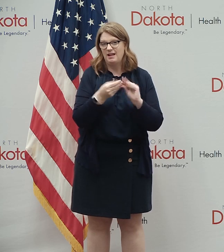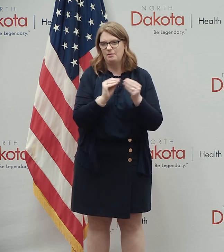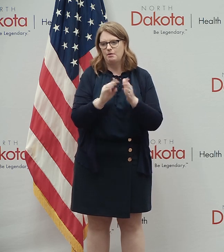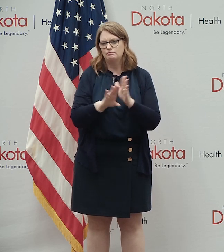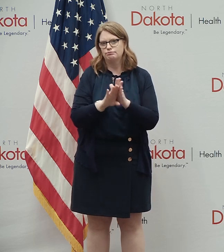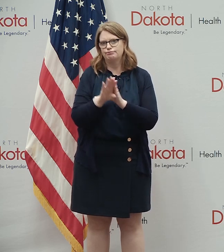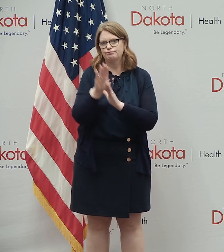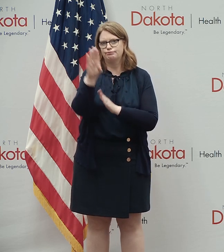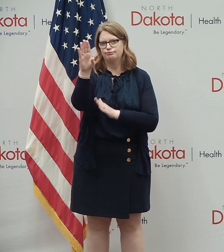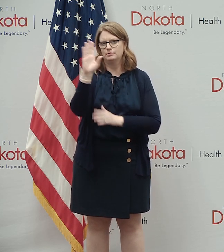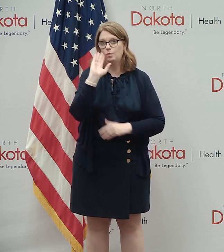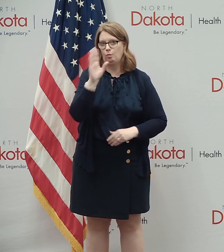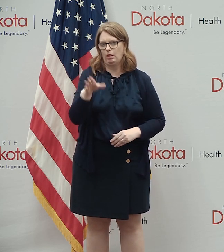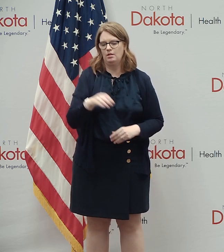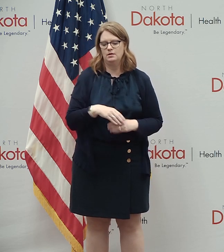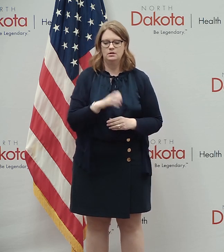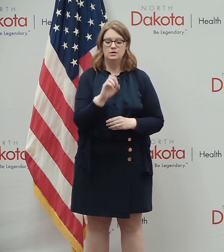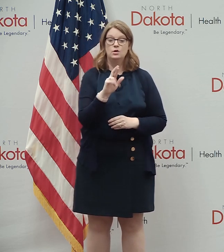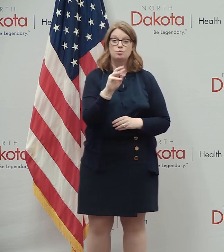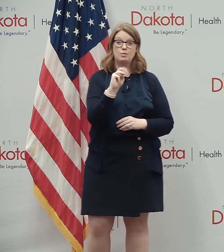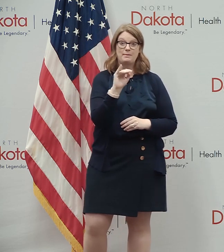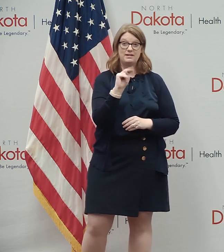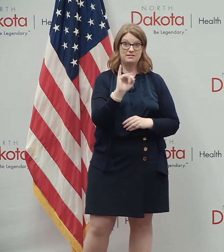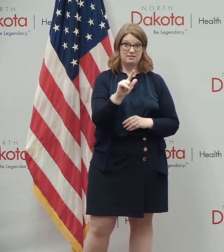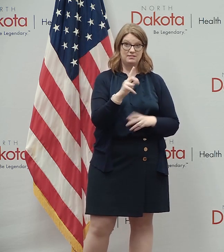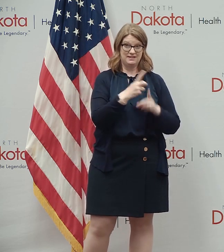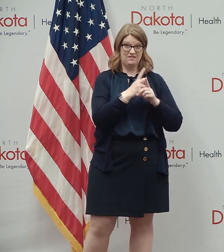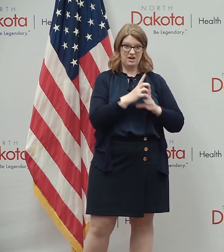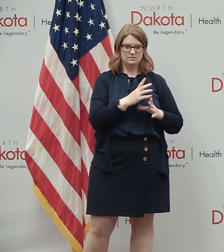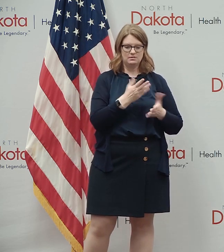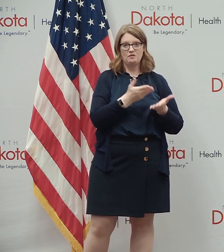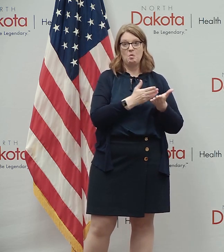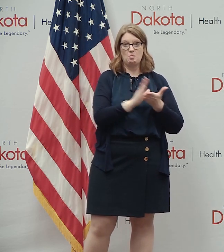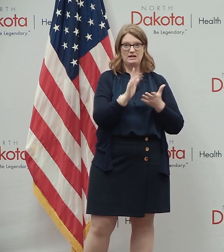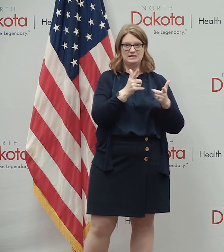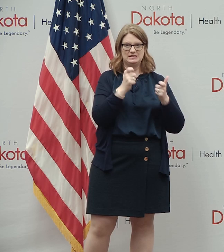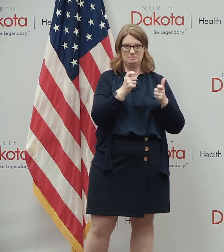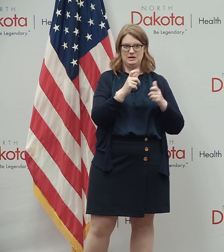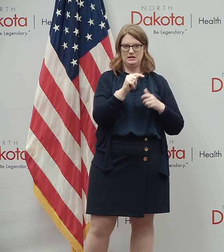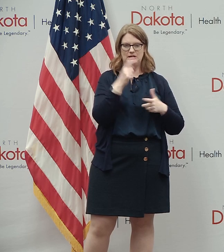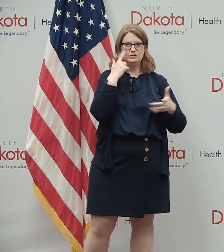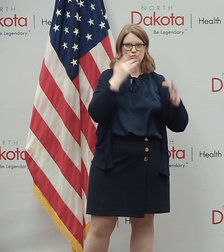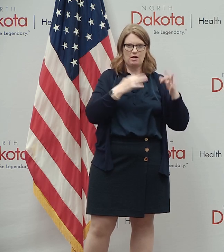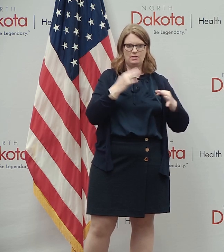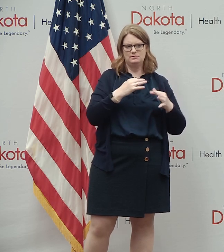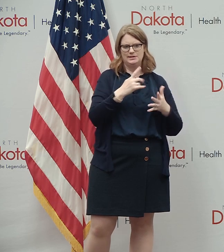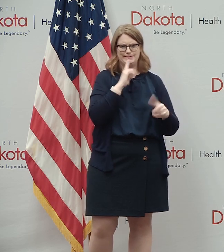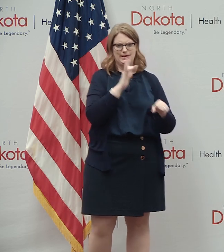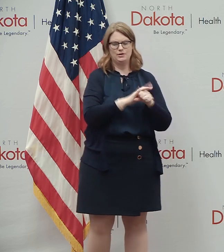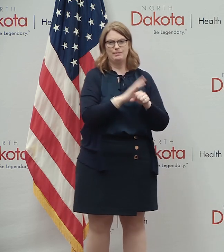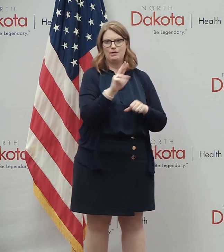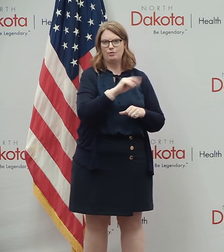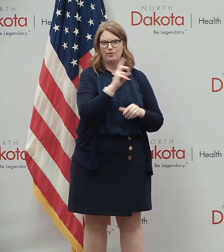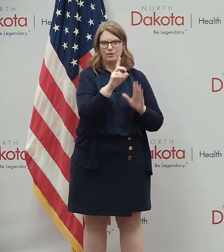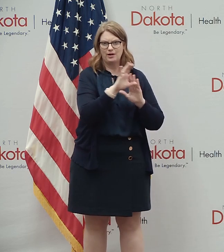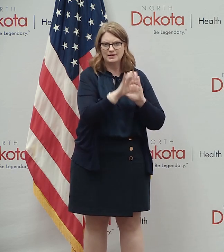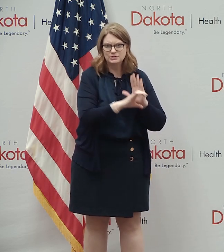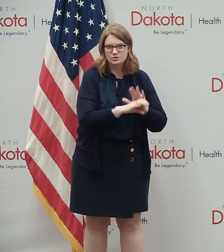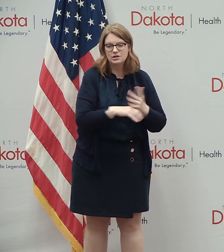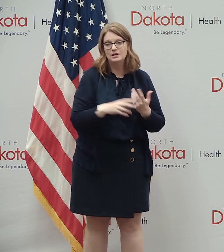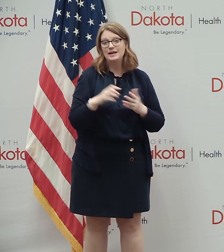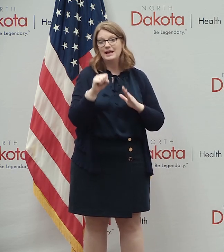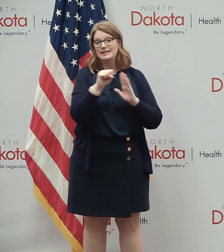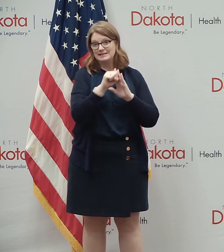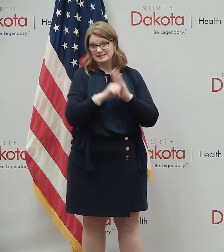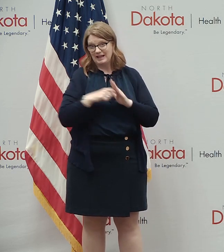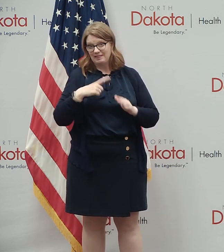grow. Criminal defendants have a right to a speedy trial. It's guaranteed by the North Dakota Constitution. The legislature has guaranteed that in